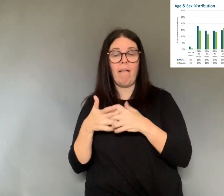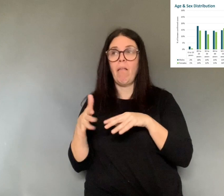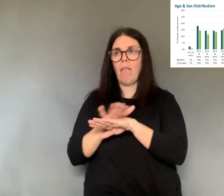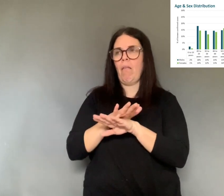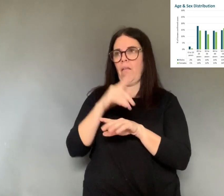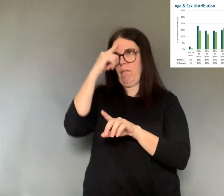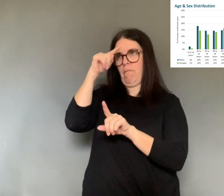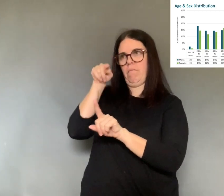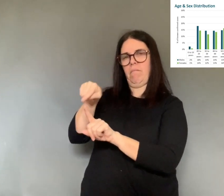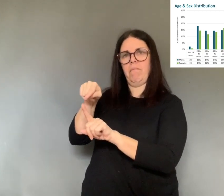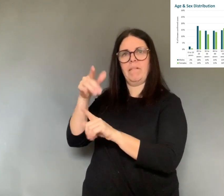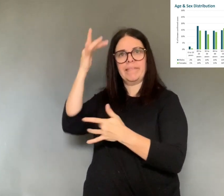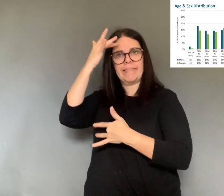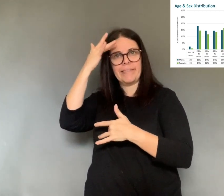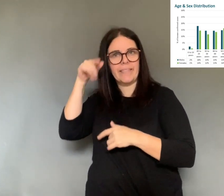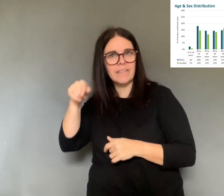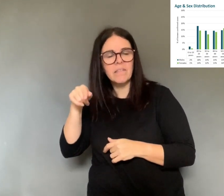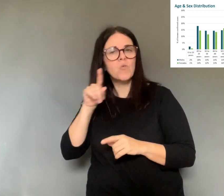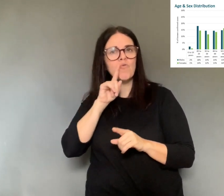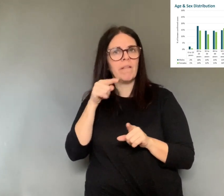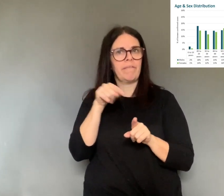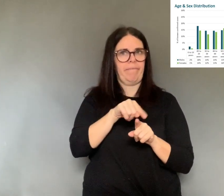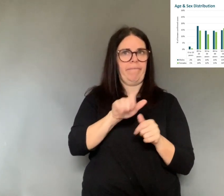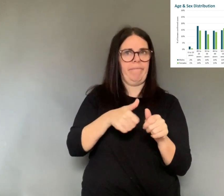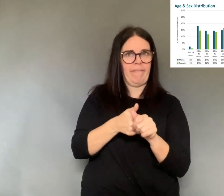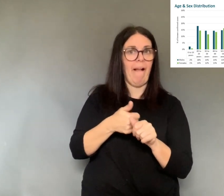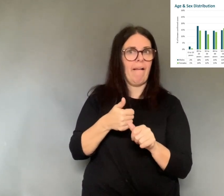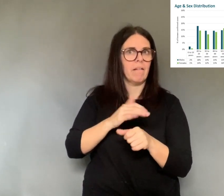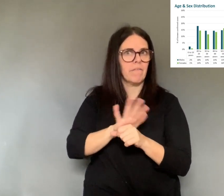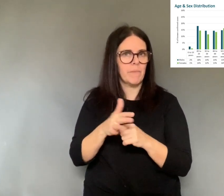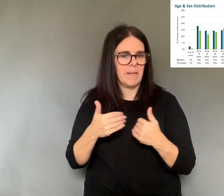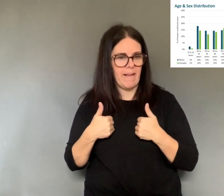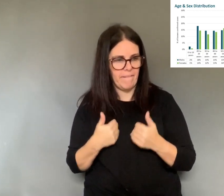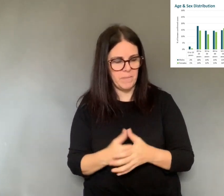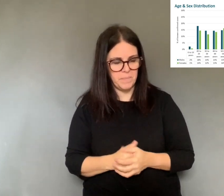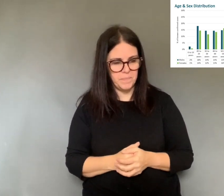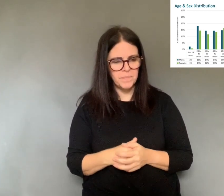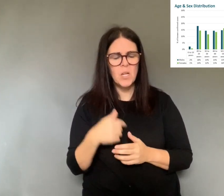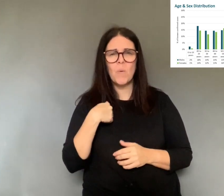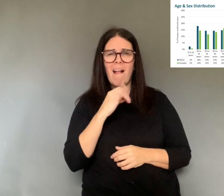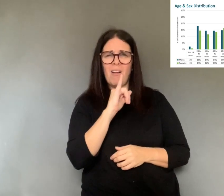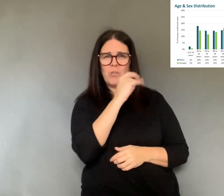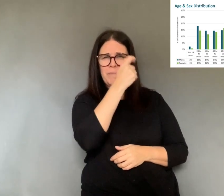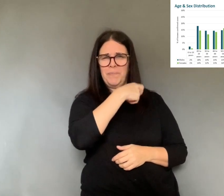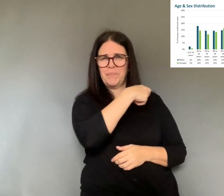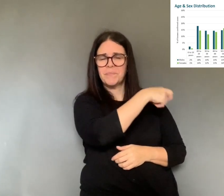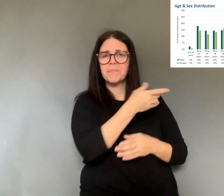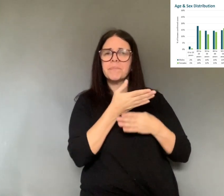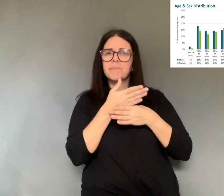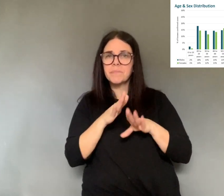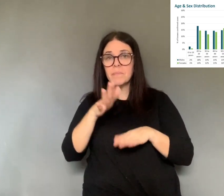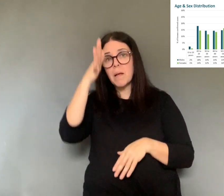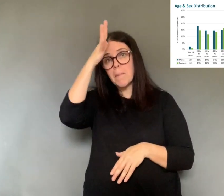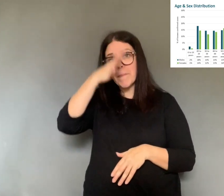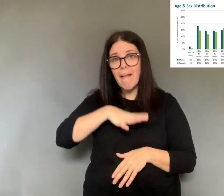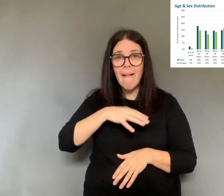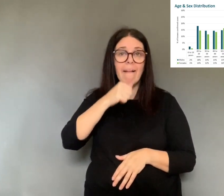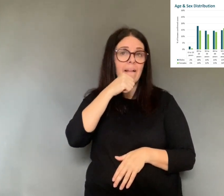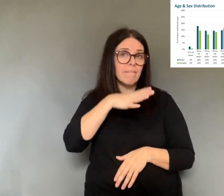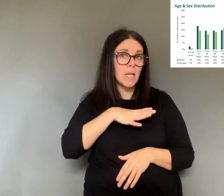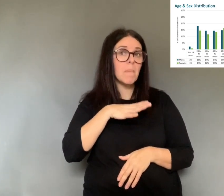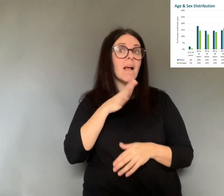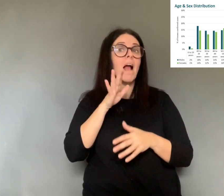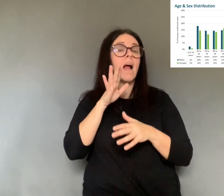We also use our data to give a breakdown of age and gender distribution in our community, and the purpose of creating this graph is to show if there is a